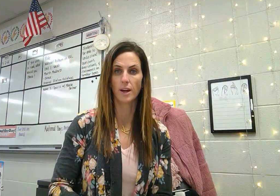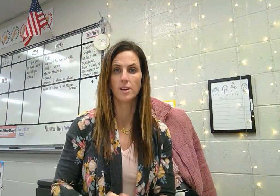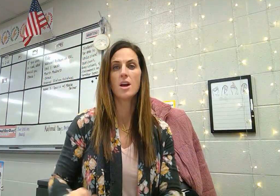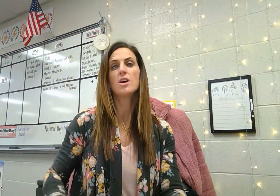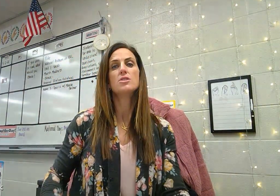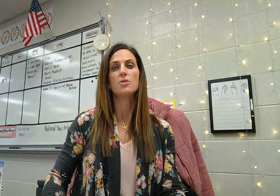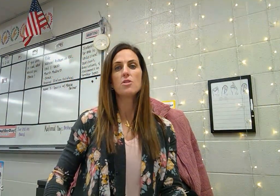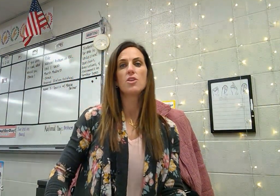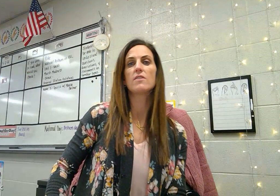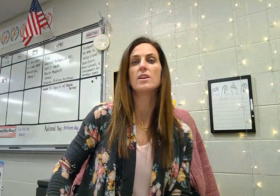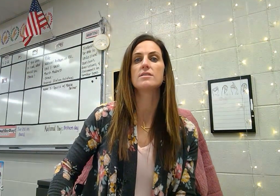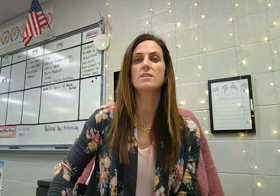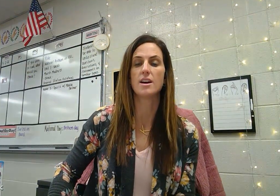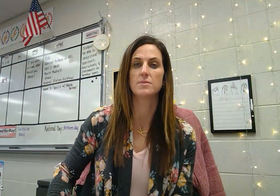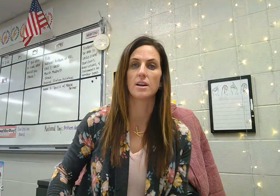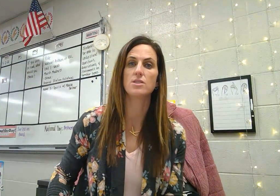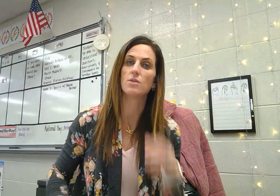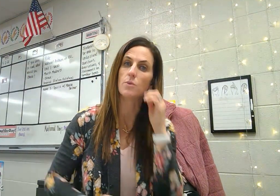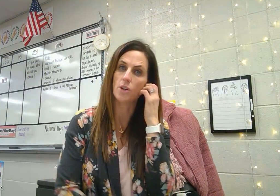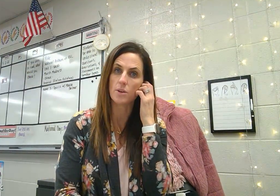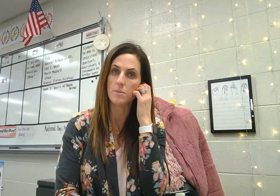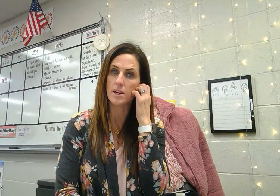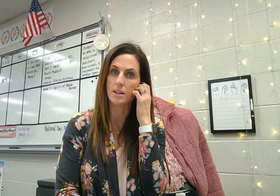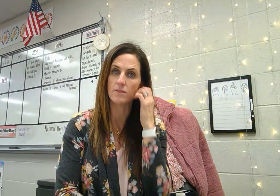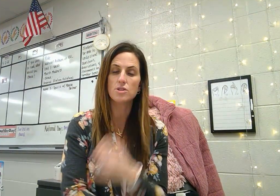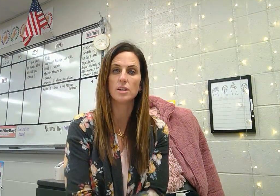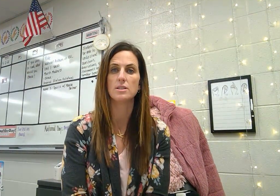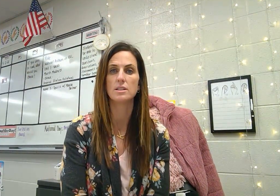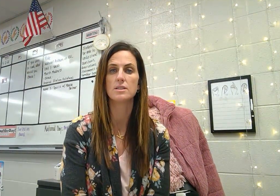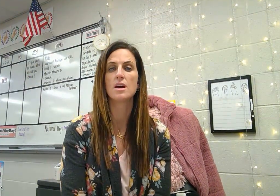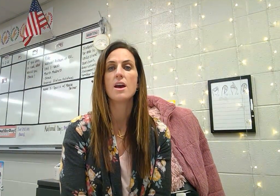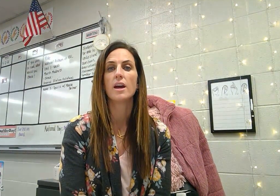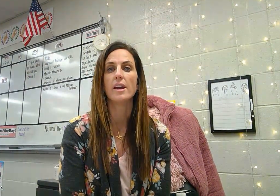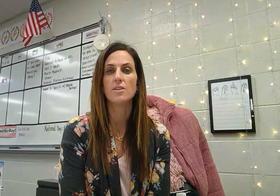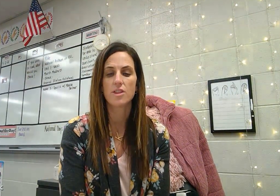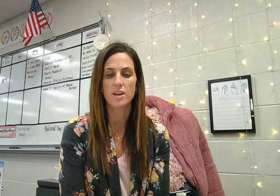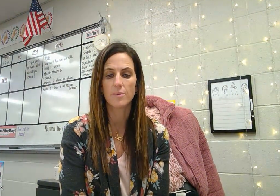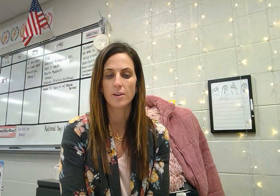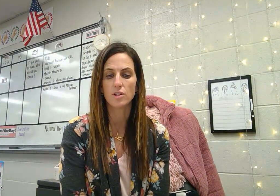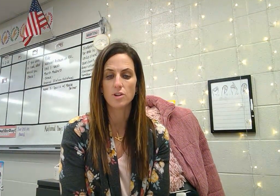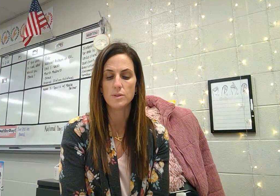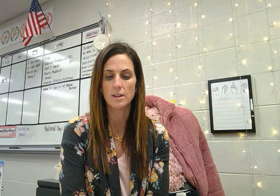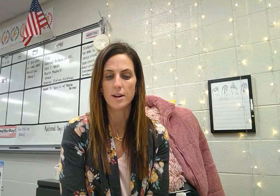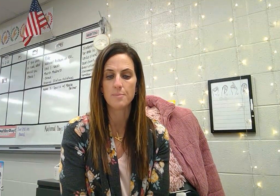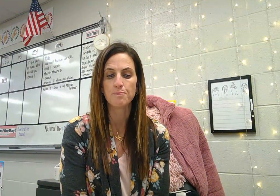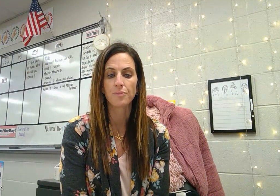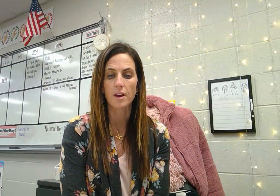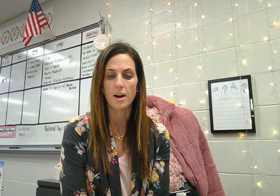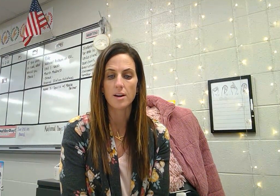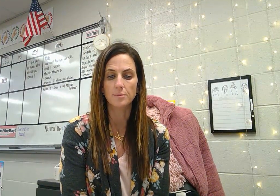Okay, so think of it as a time sign. So it would go at the beginning of your sentence, and think about using it